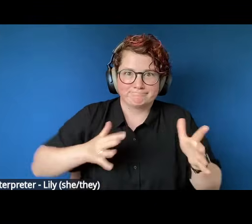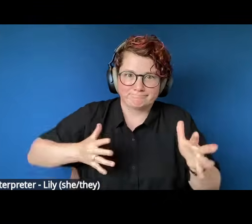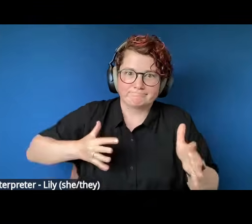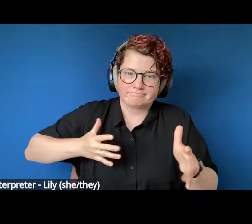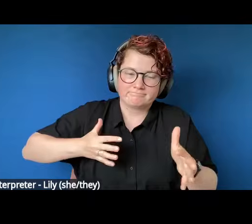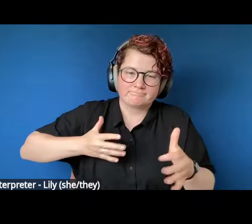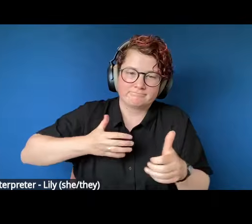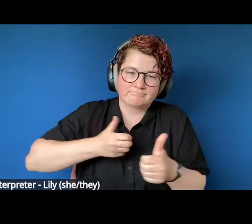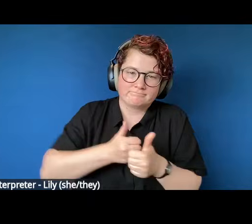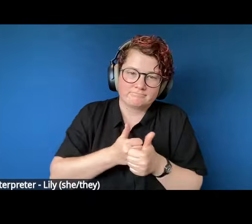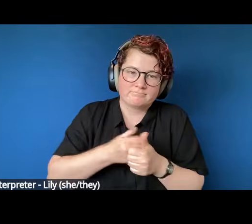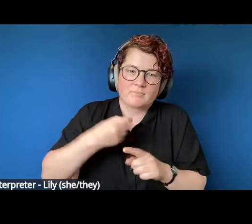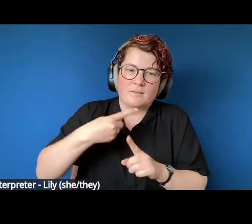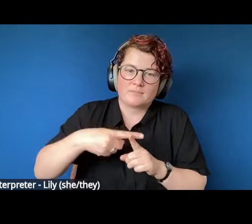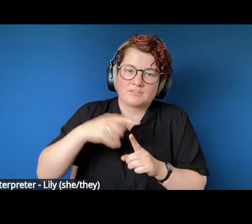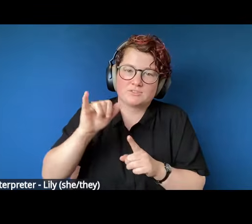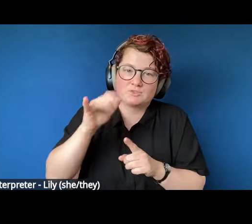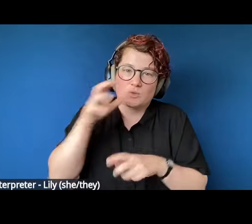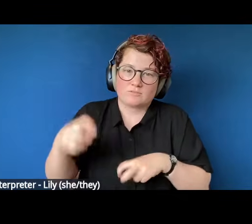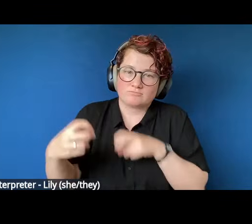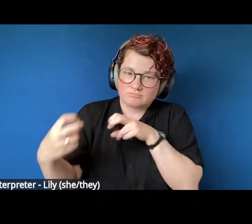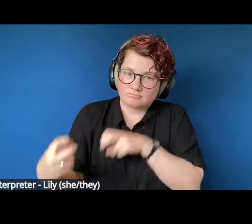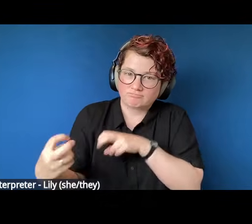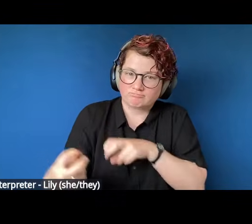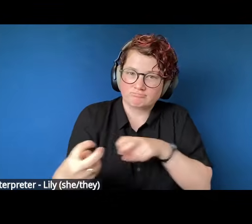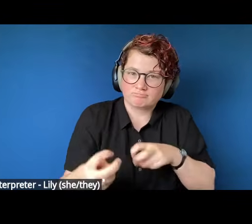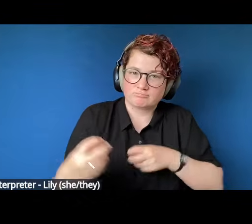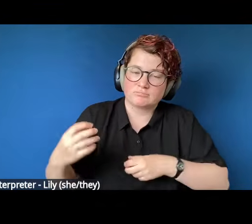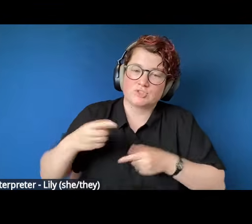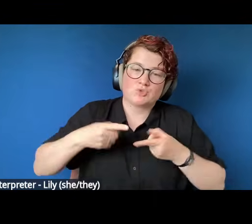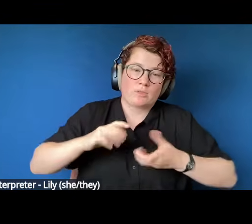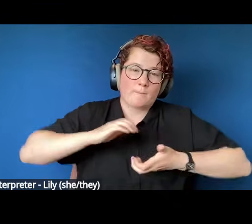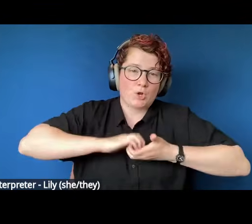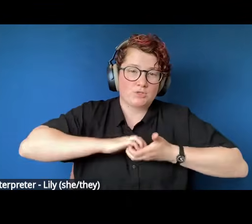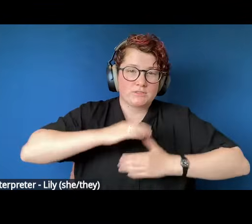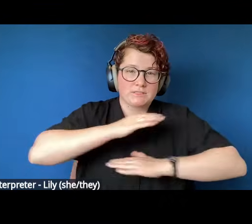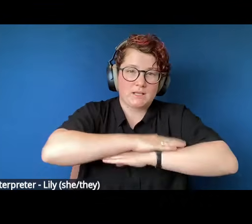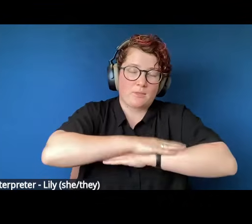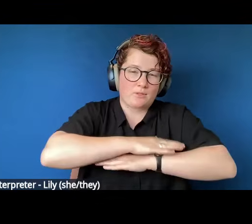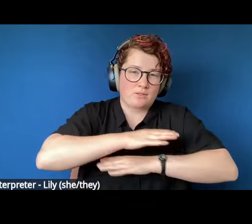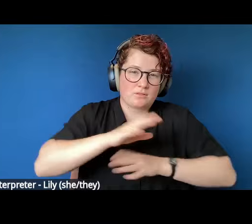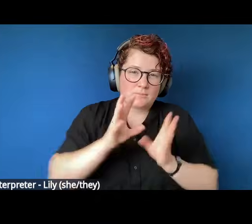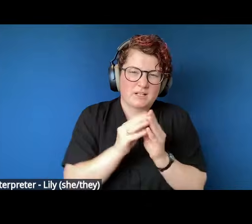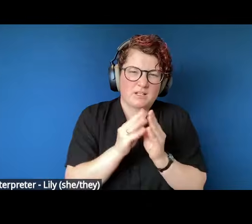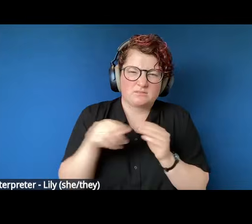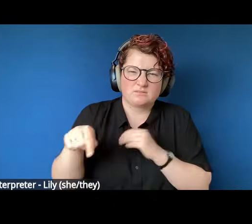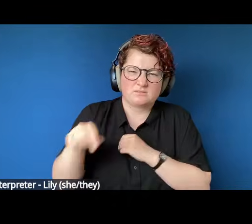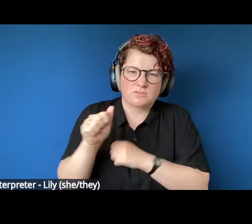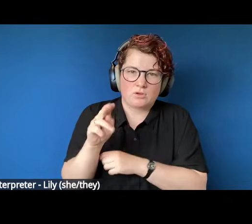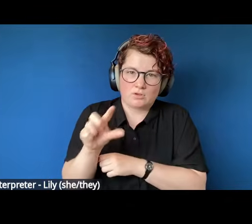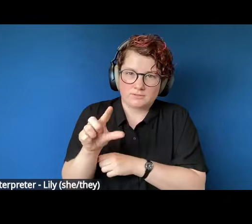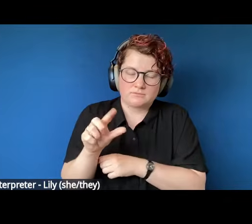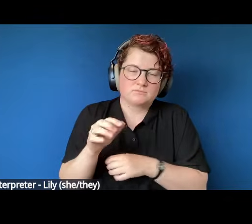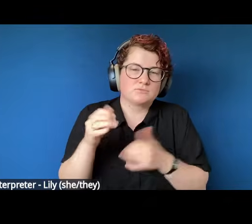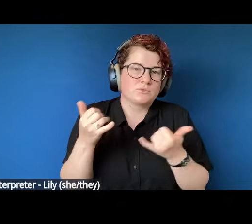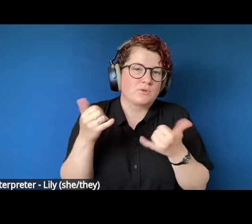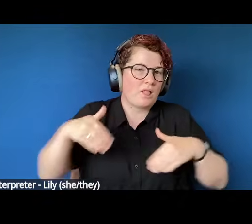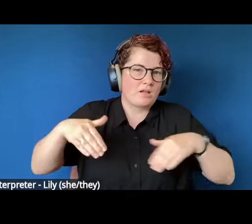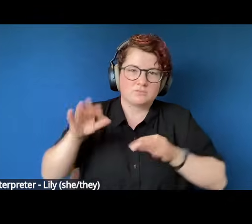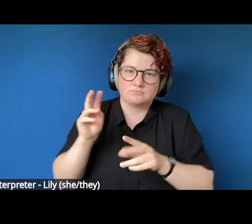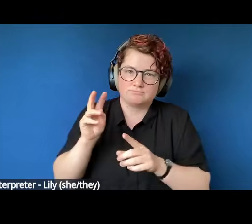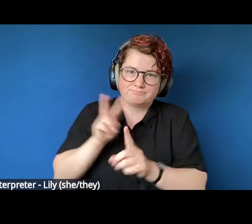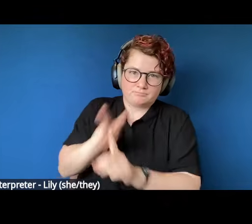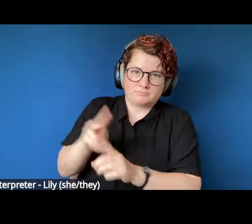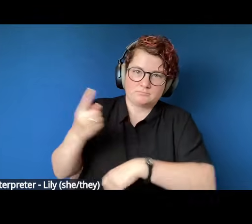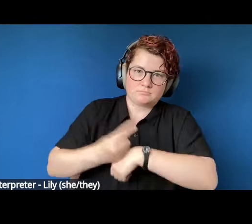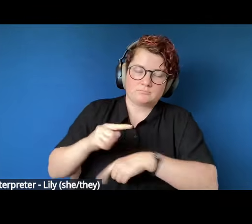to sit down, for instance, in August during a partners table meeting, which we are working to schedule, as well as potentially